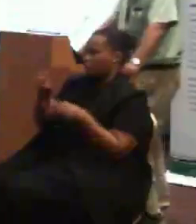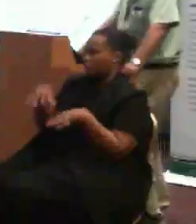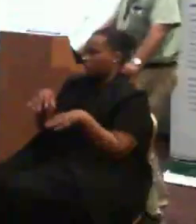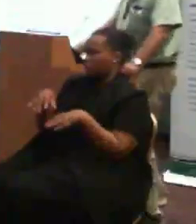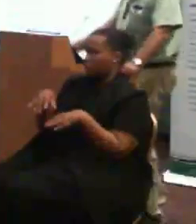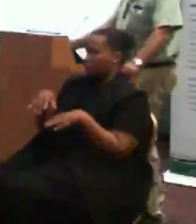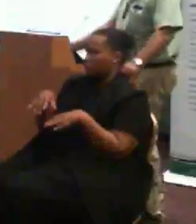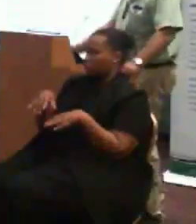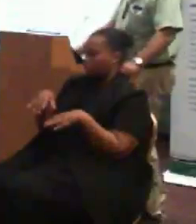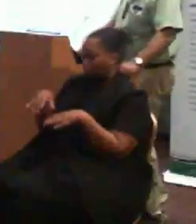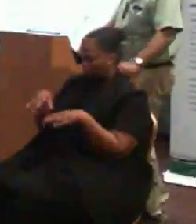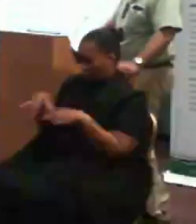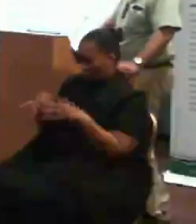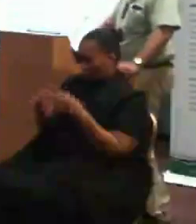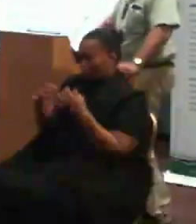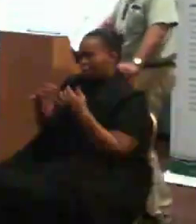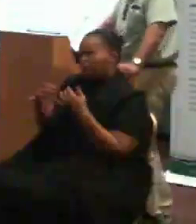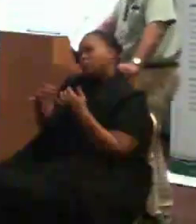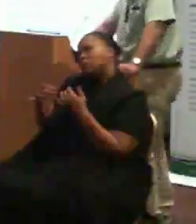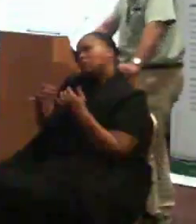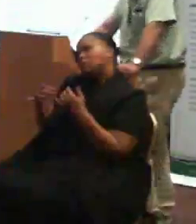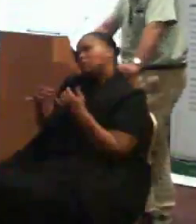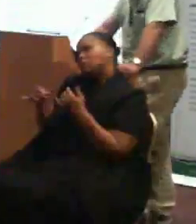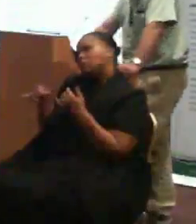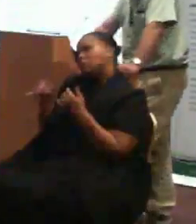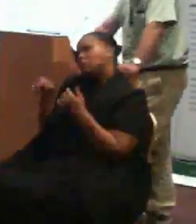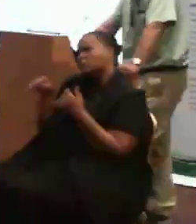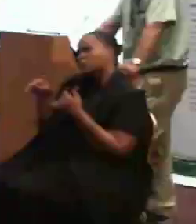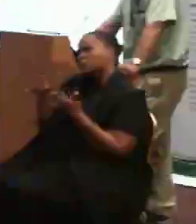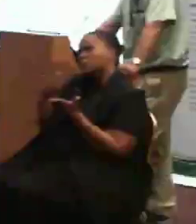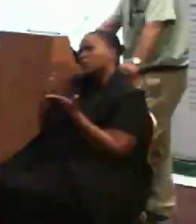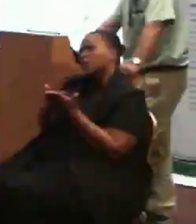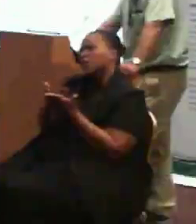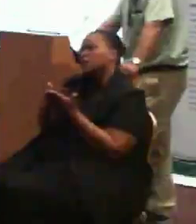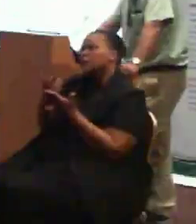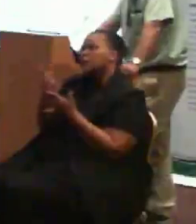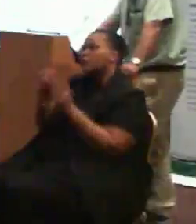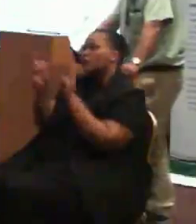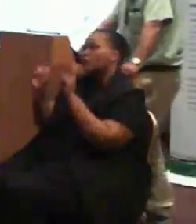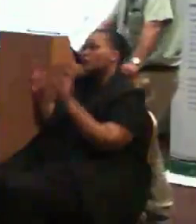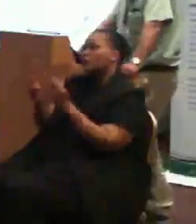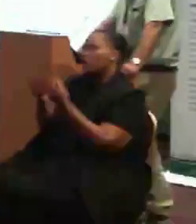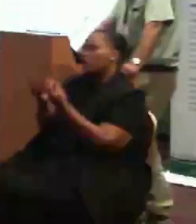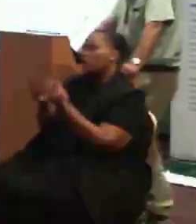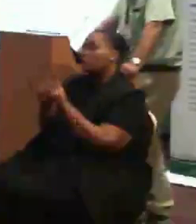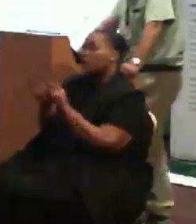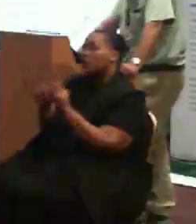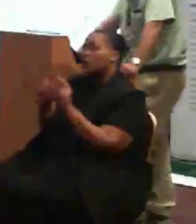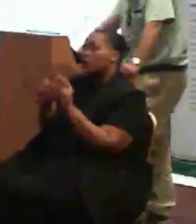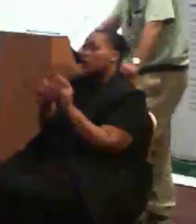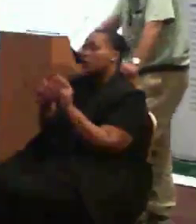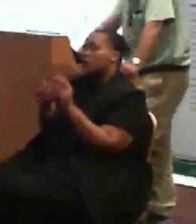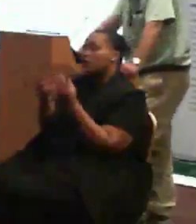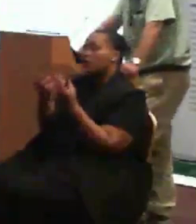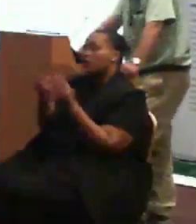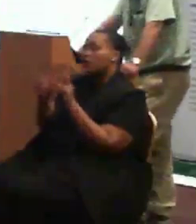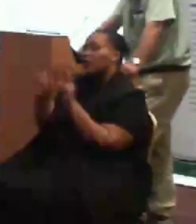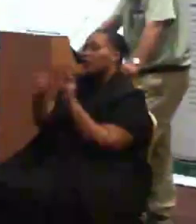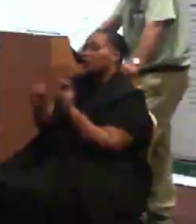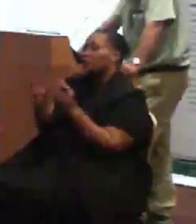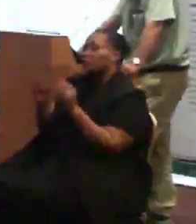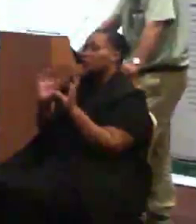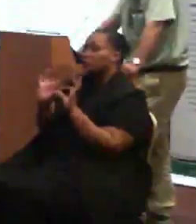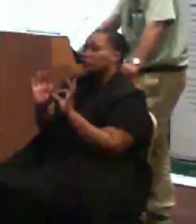this can be contradicted toward Eskom figures, but if Eskom's figures are accurate, why do we have